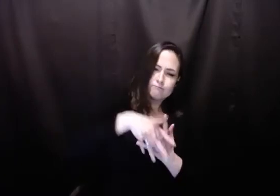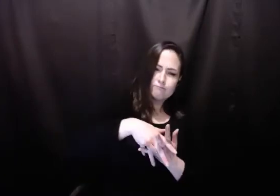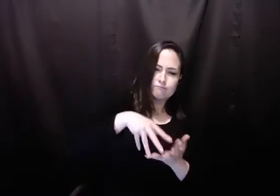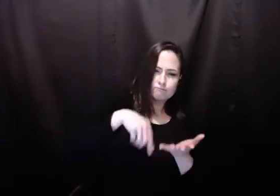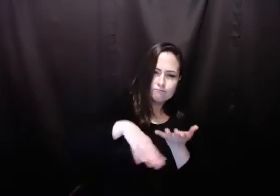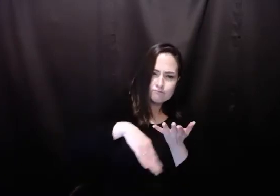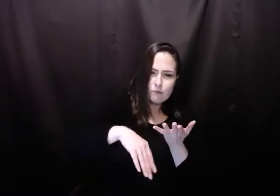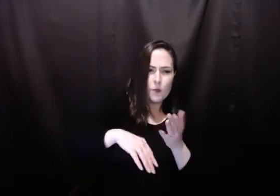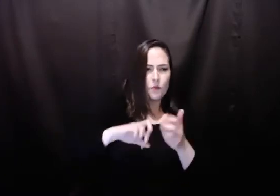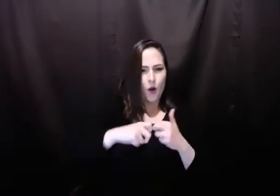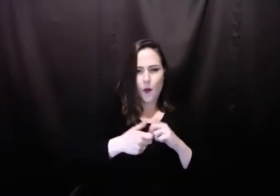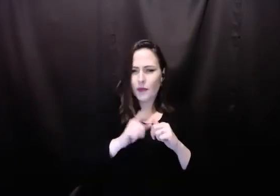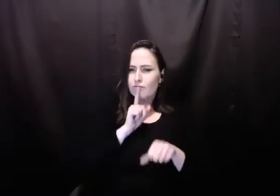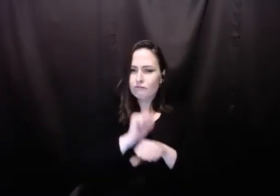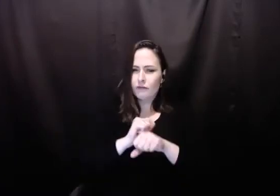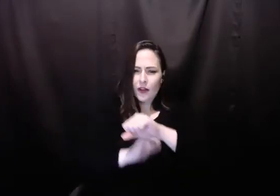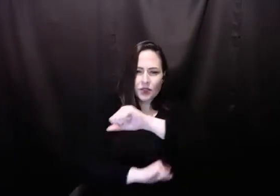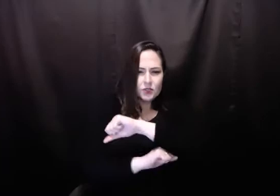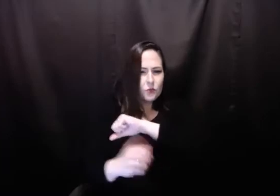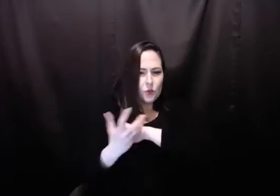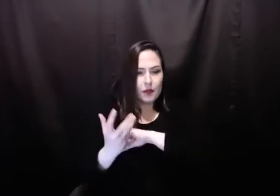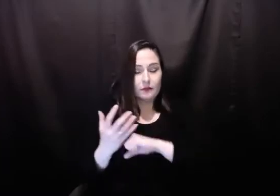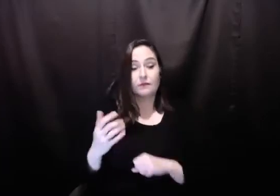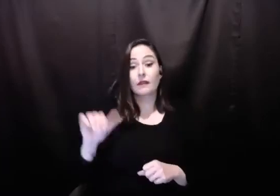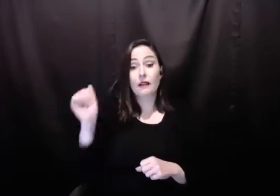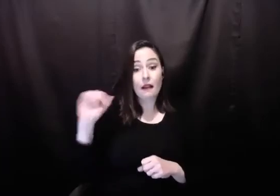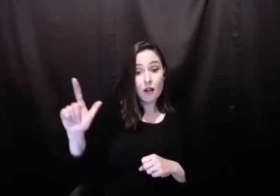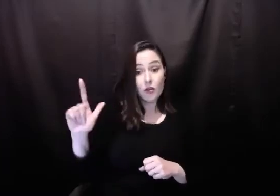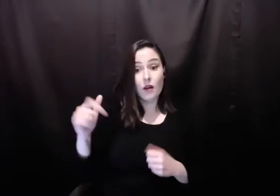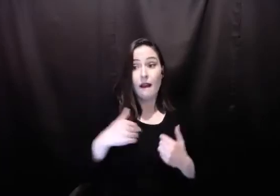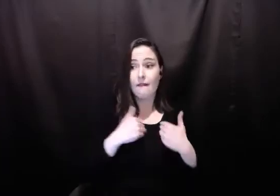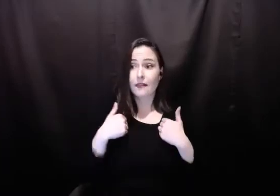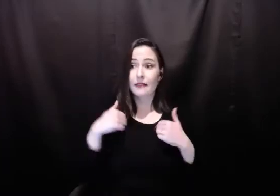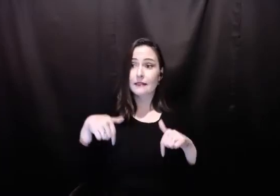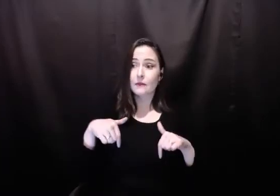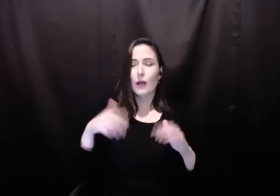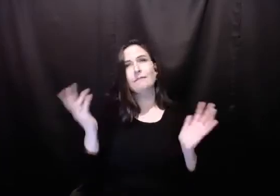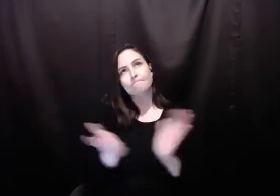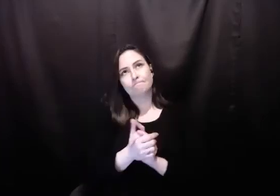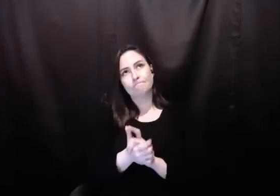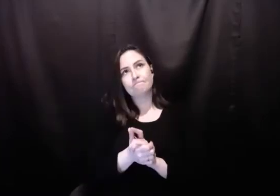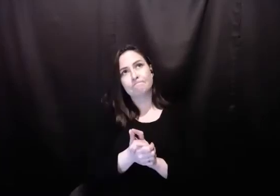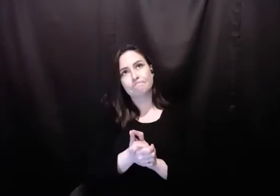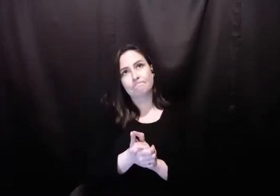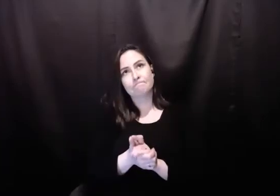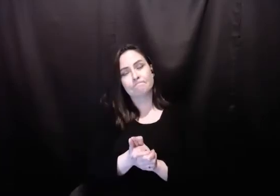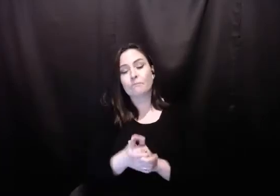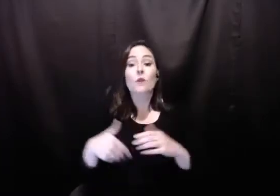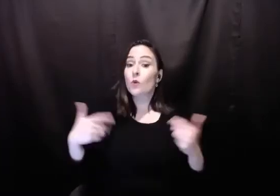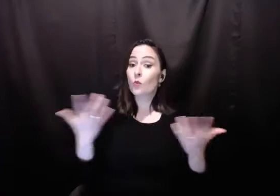the wonderful thing about Al-Anon, and the piece that when we're together, and even a Zoom meeting, where we laugh the hardest, I